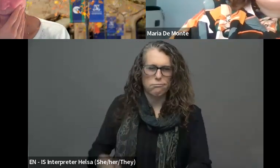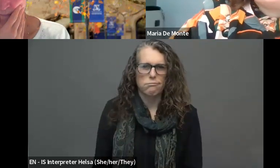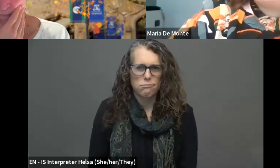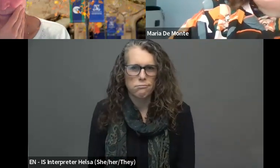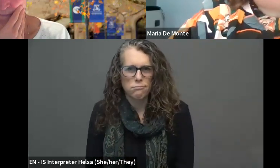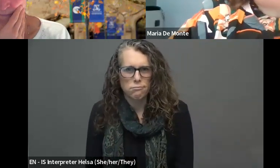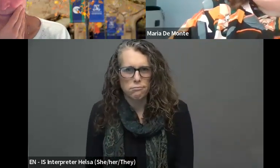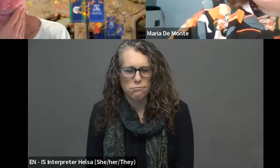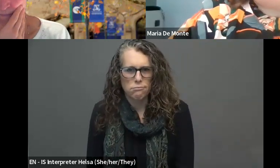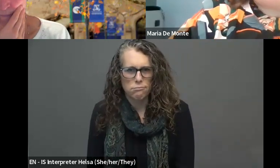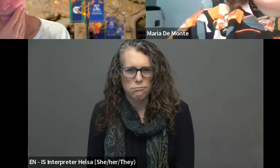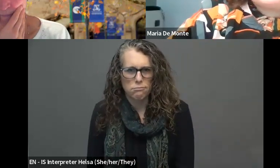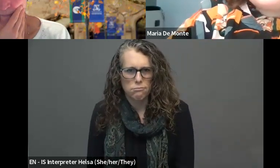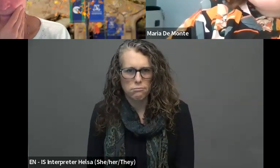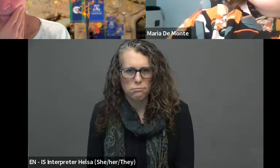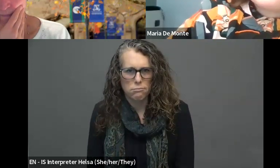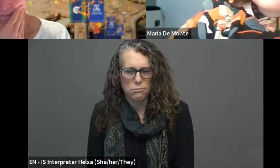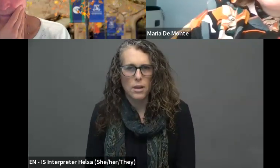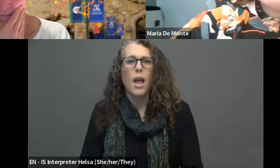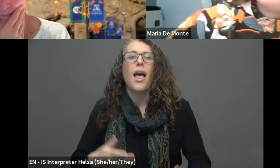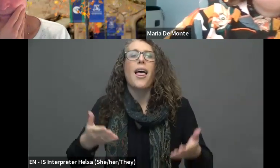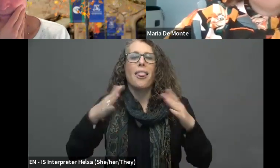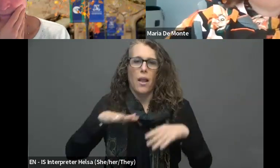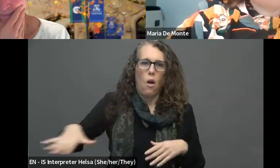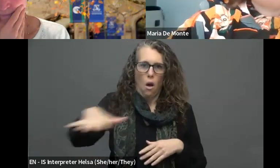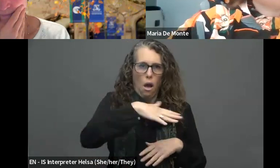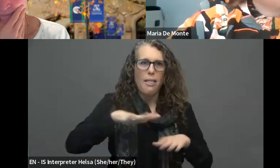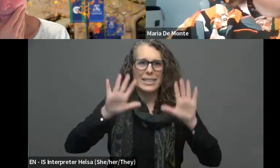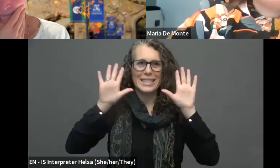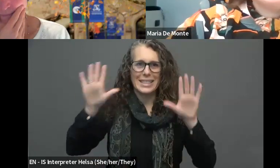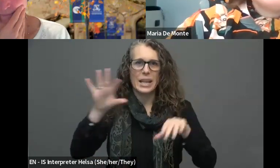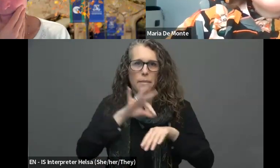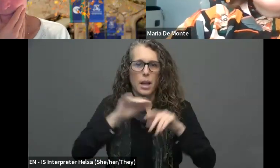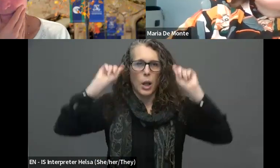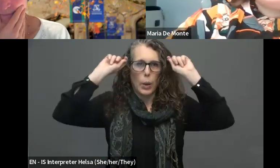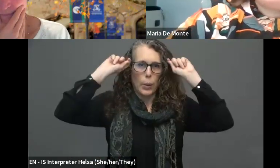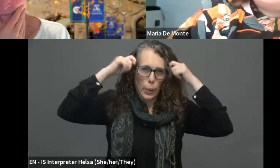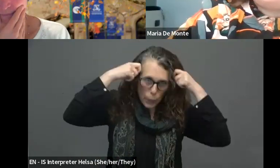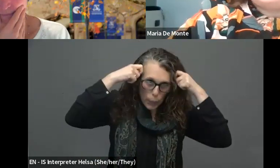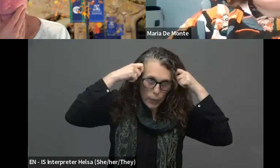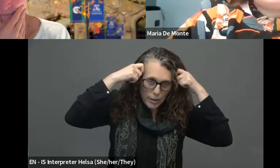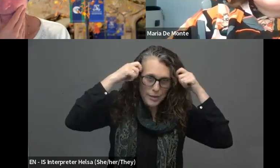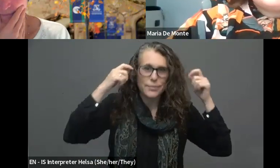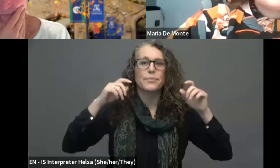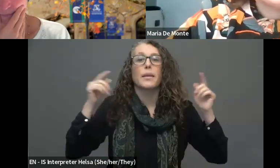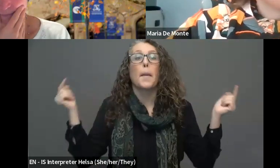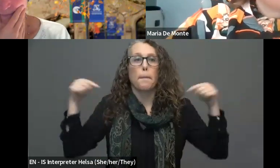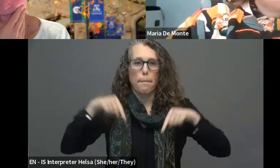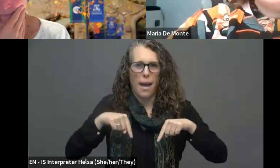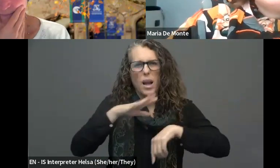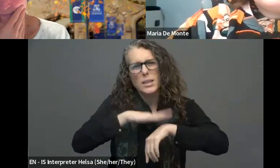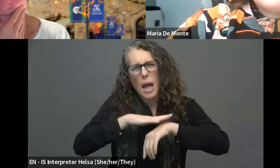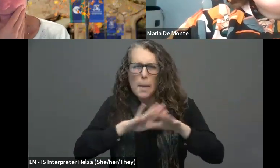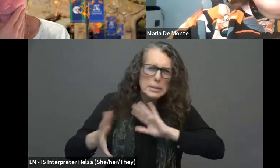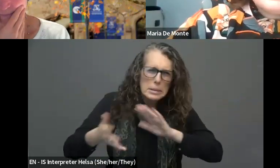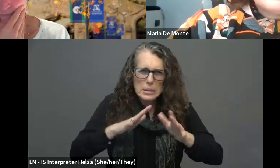Then we will give ourselves and the interpreters a 10 minutes break, after which we will come back at 10:20-ish